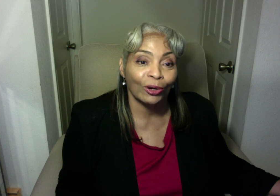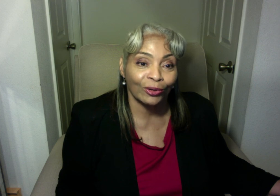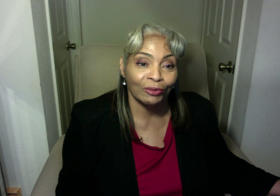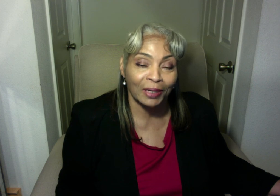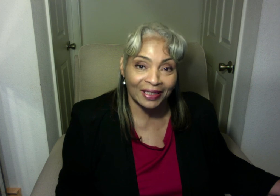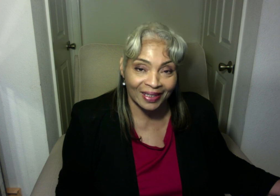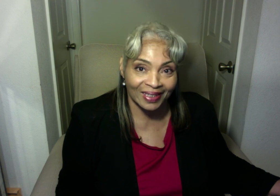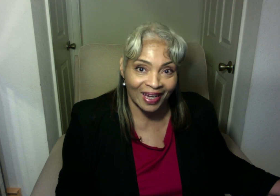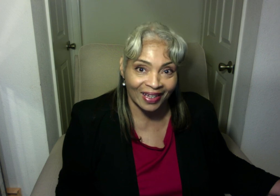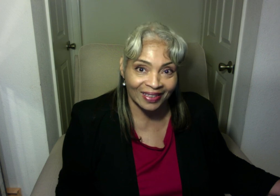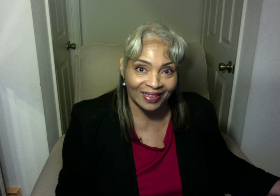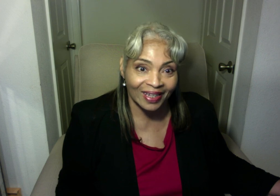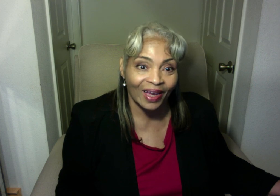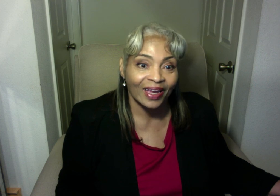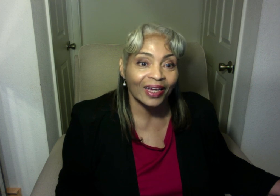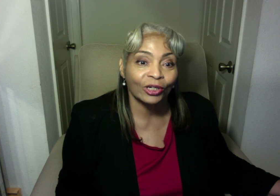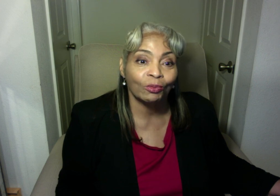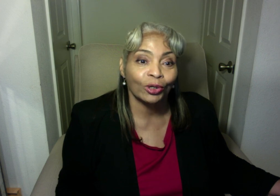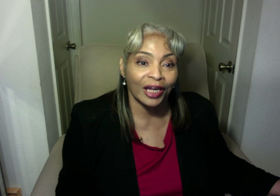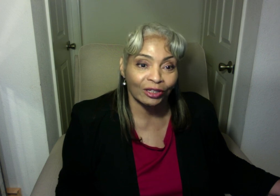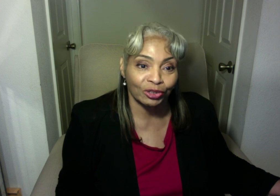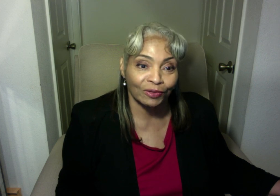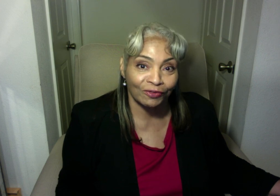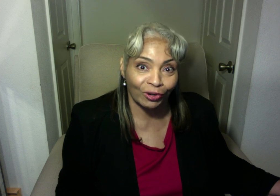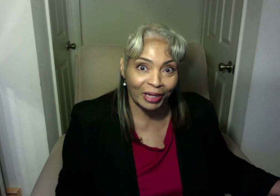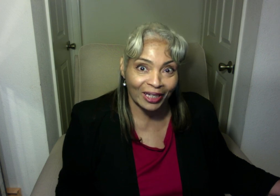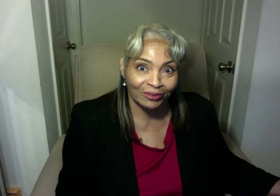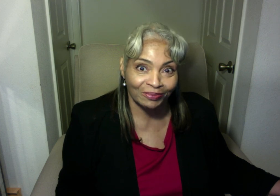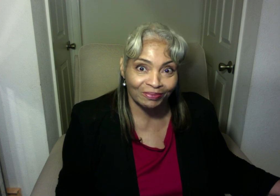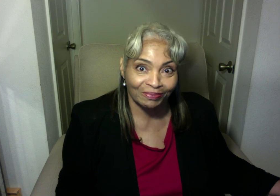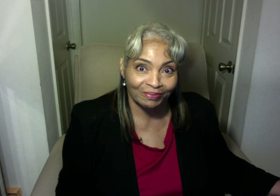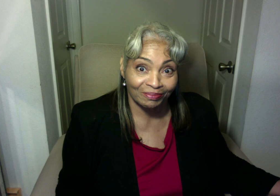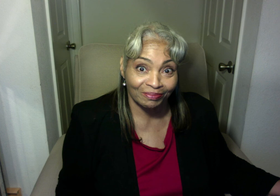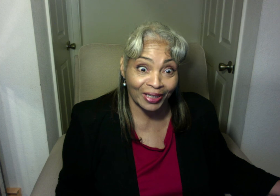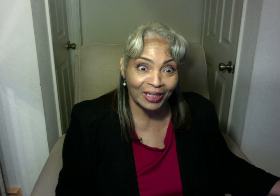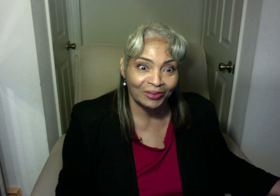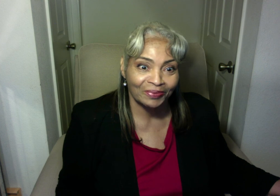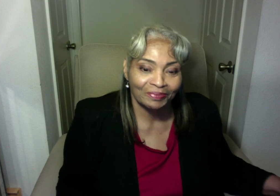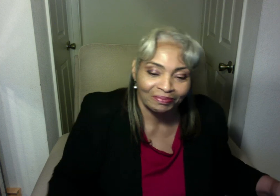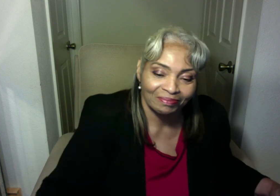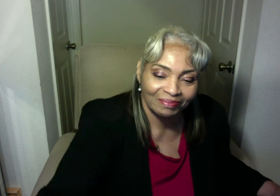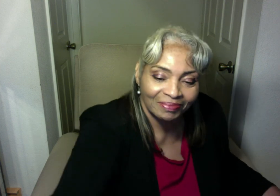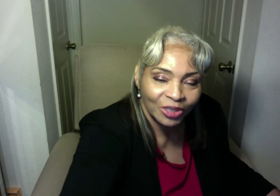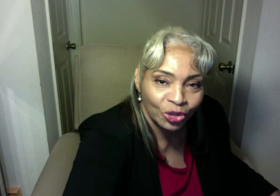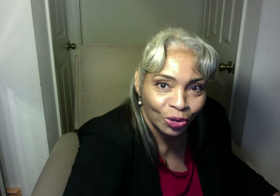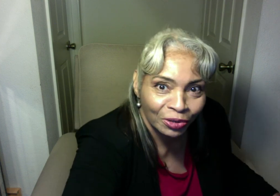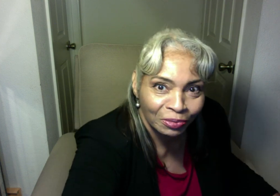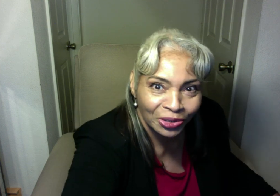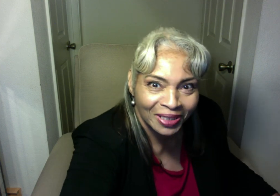learn the basic signs in a more natural format. Ready? Enjoy the music.